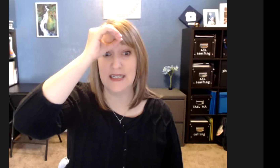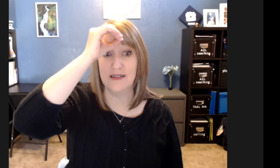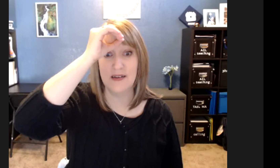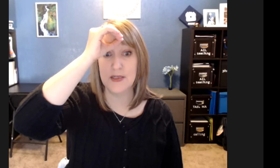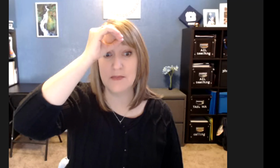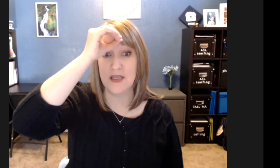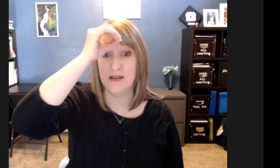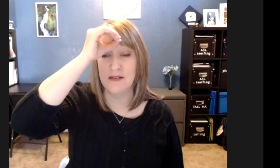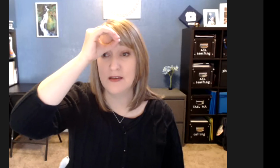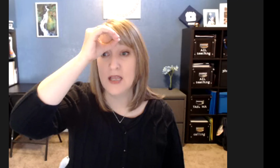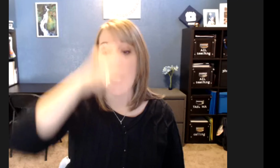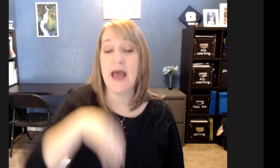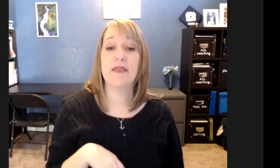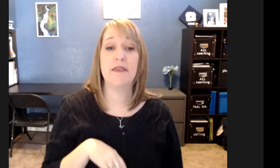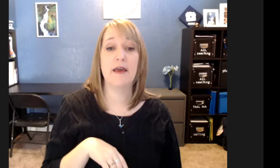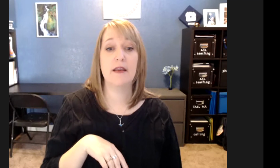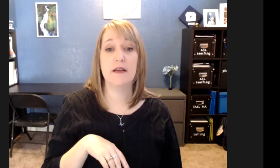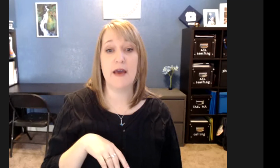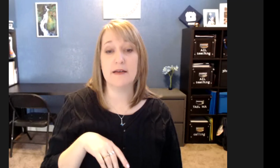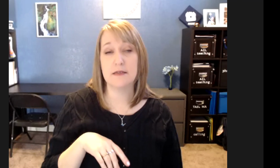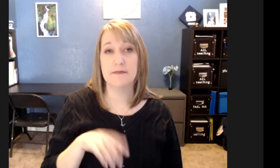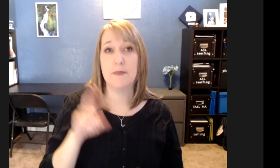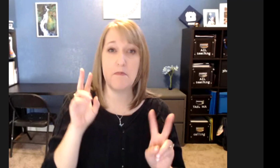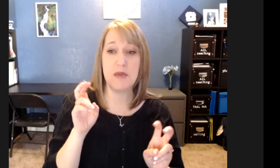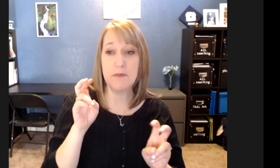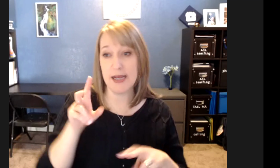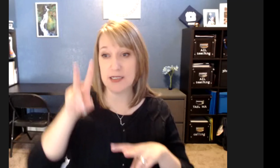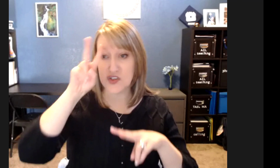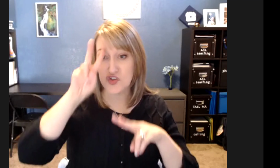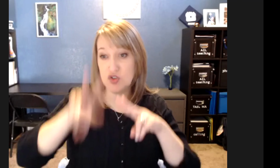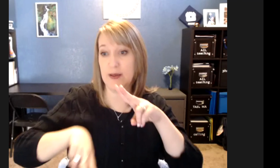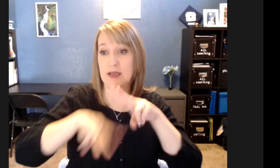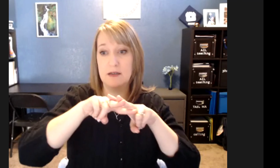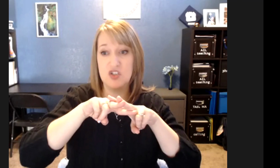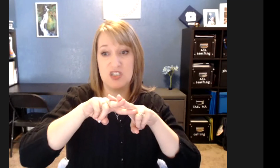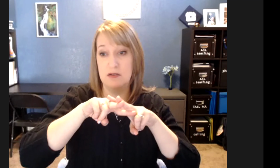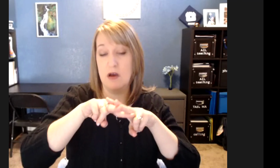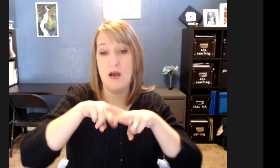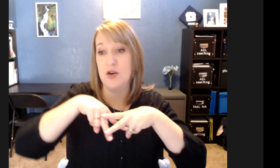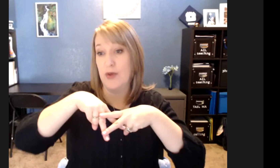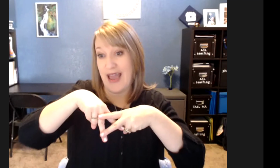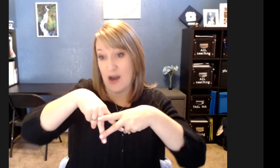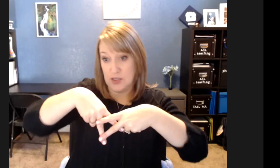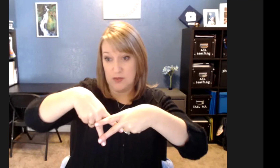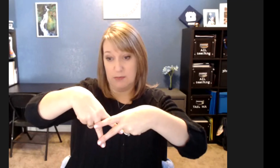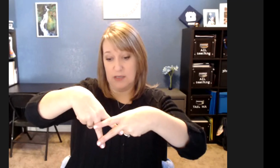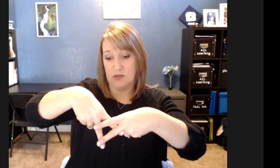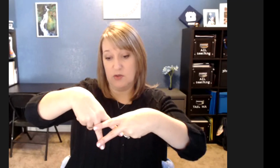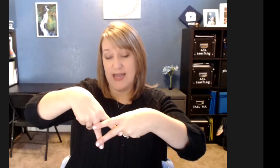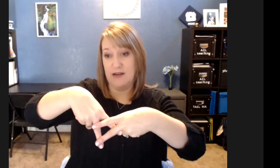idea about something. And then that be mind stupid, just not knowing how to do something. So you end